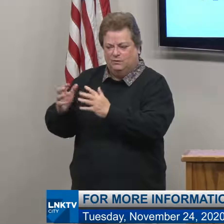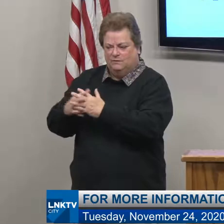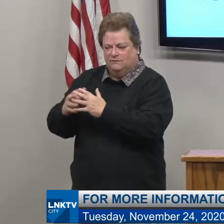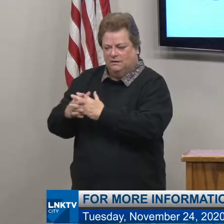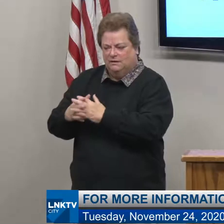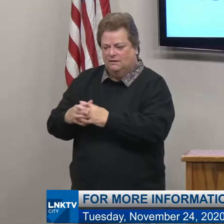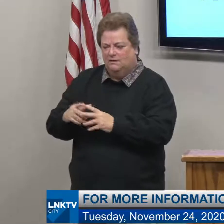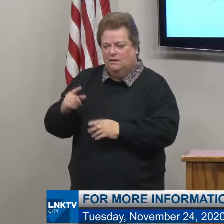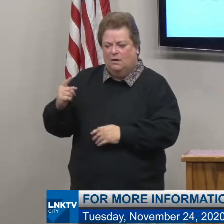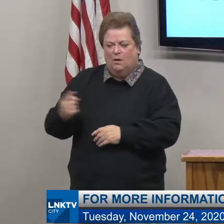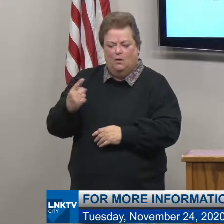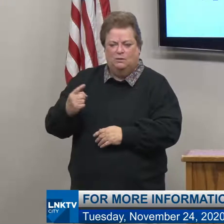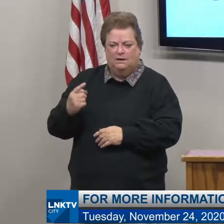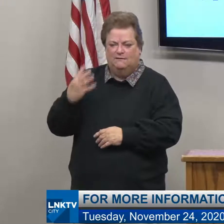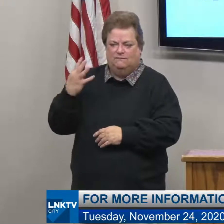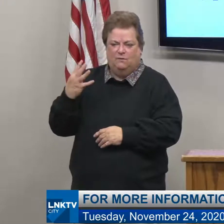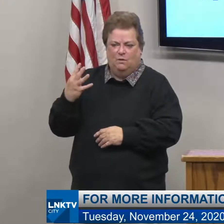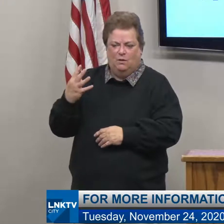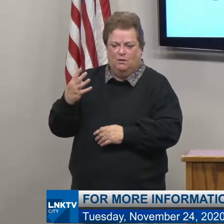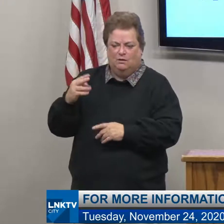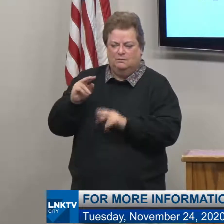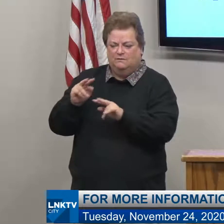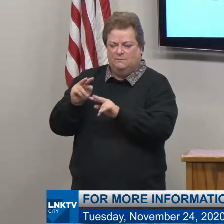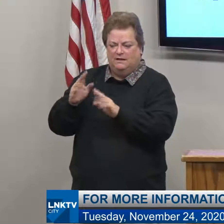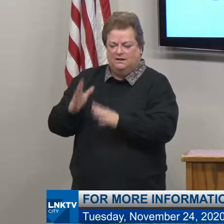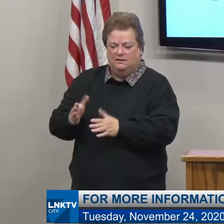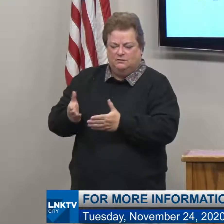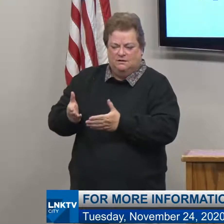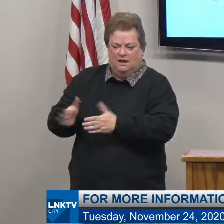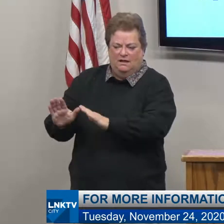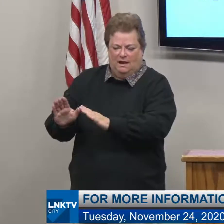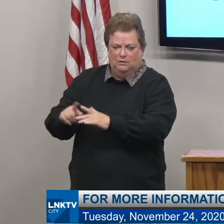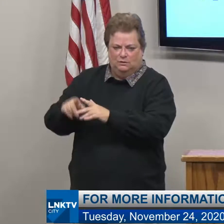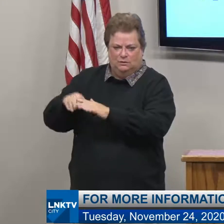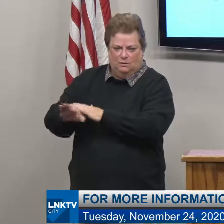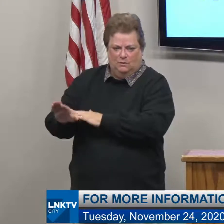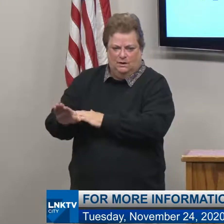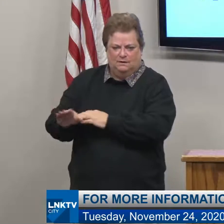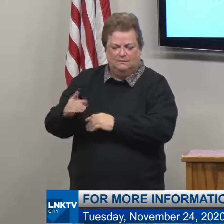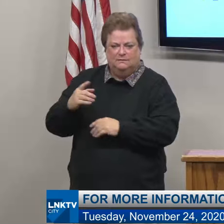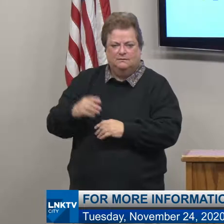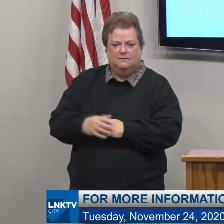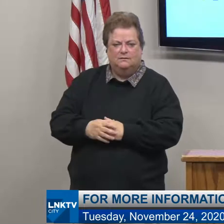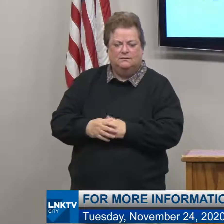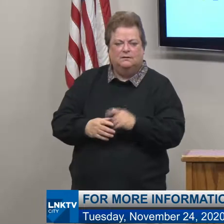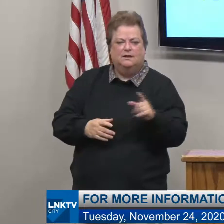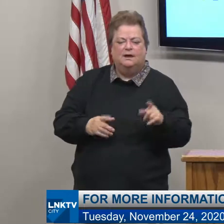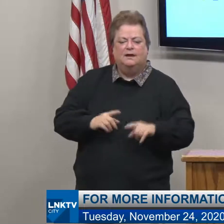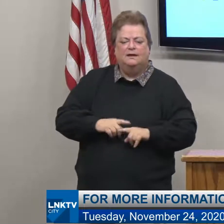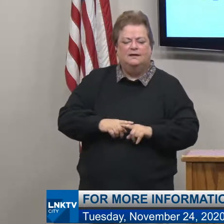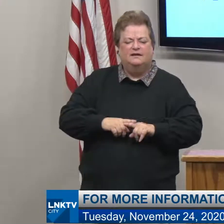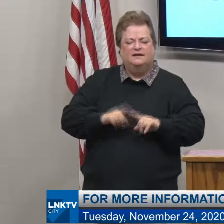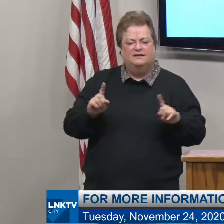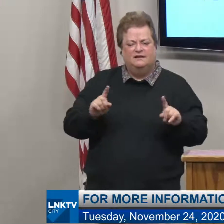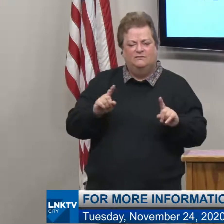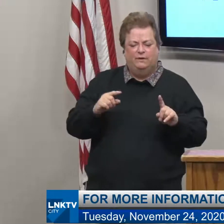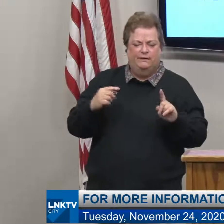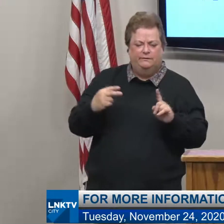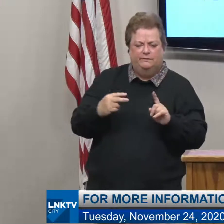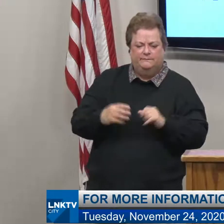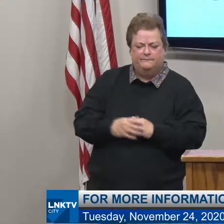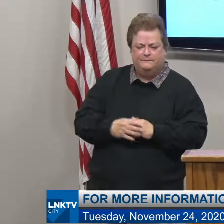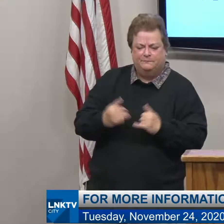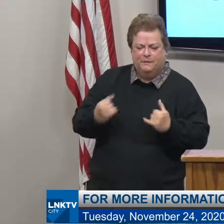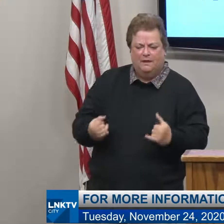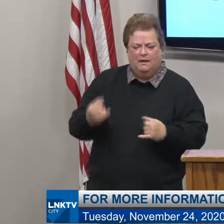4 spectators allowed. Pat, on a different note, today